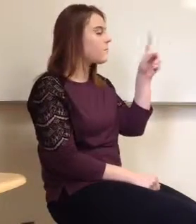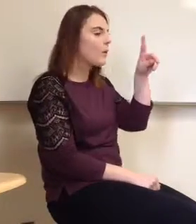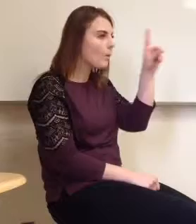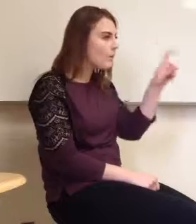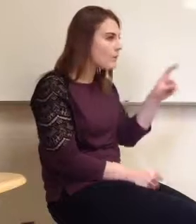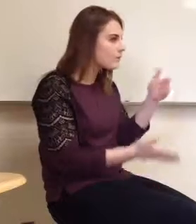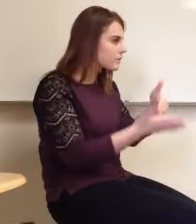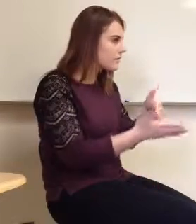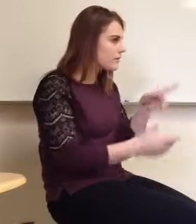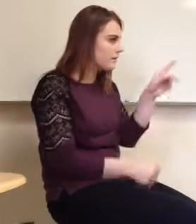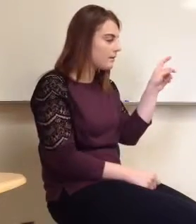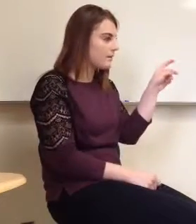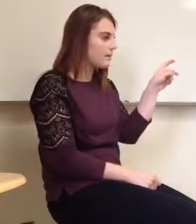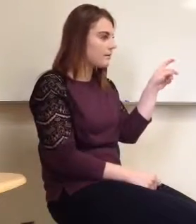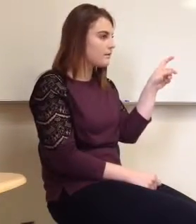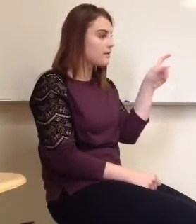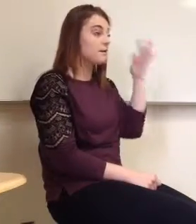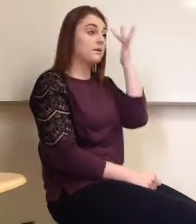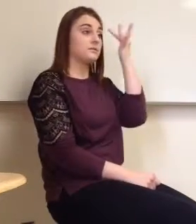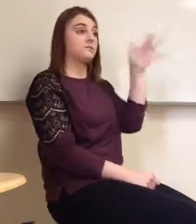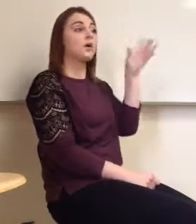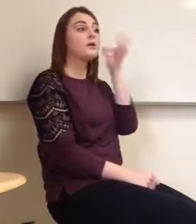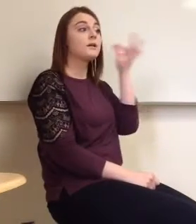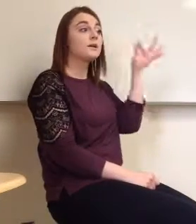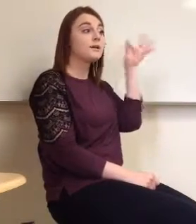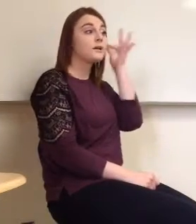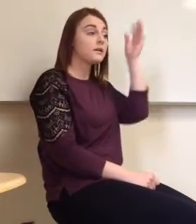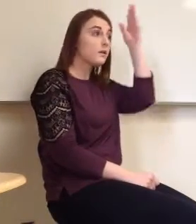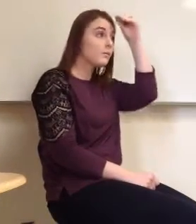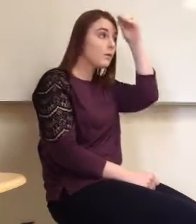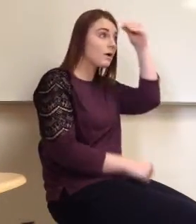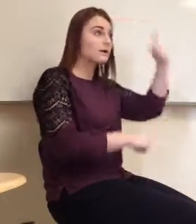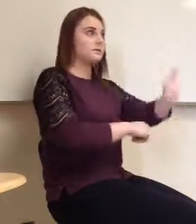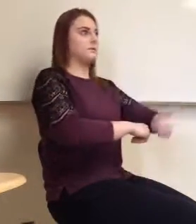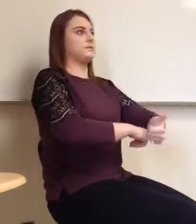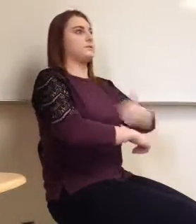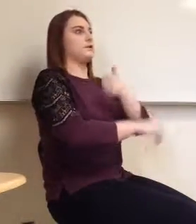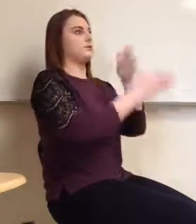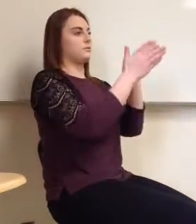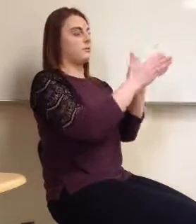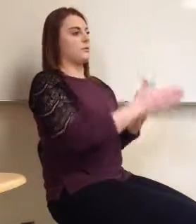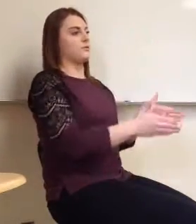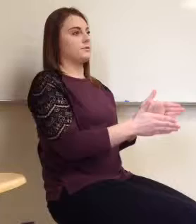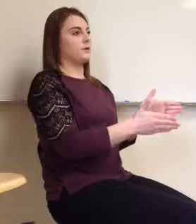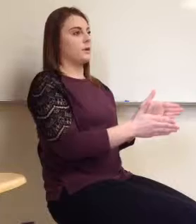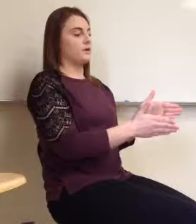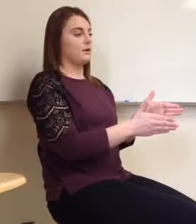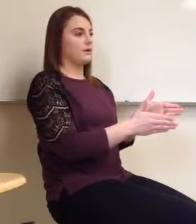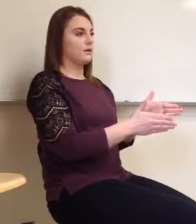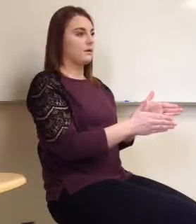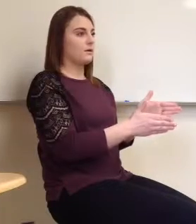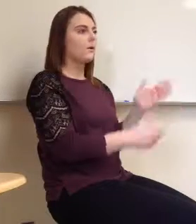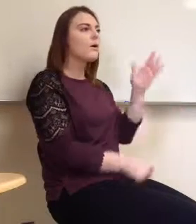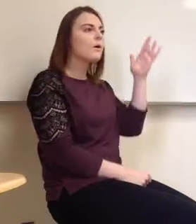He says, a smart Indian is a dangerous person. Why is he